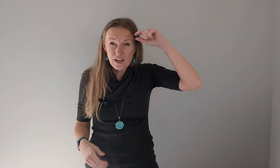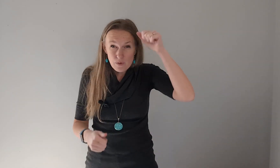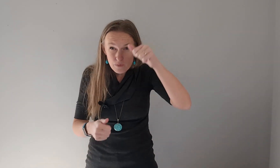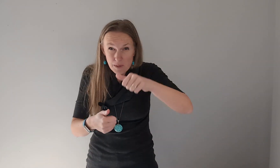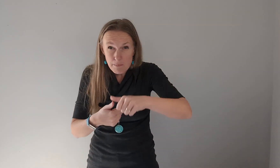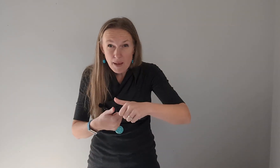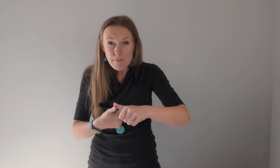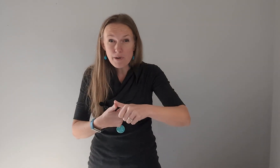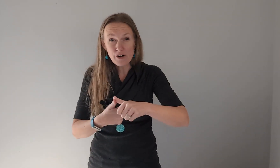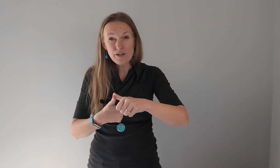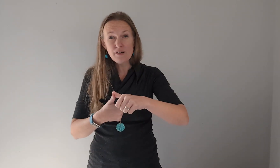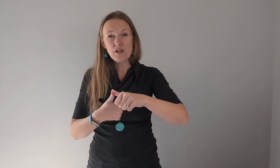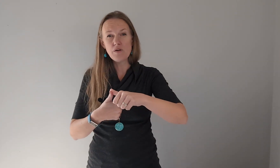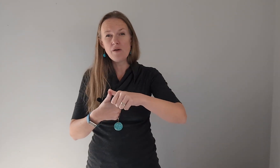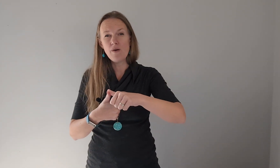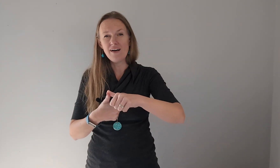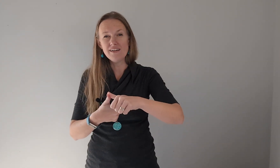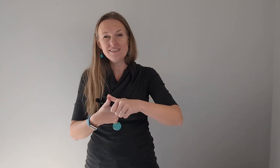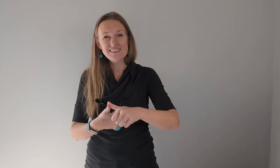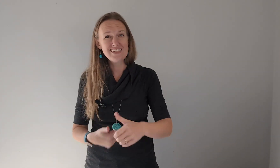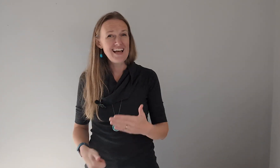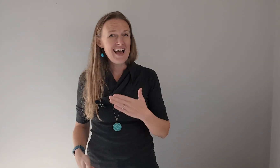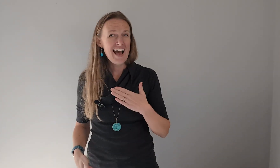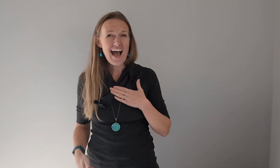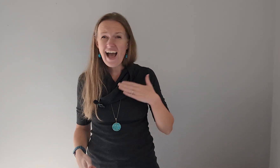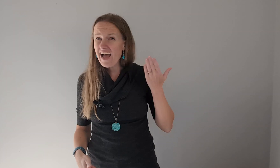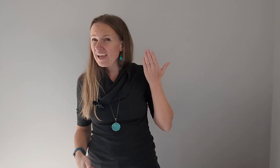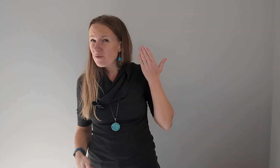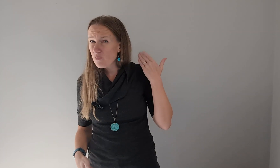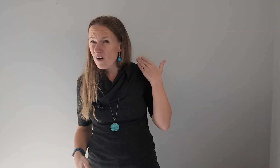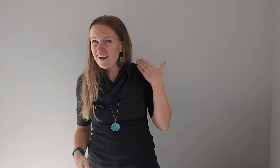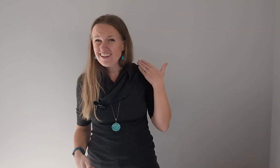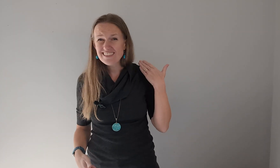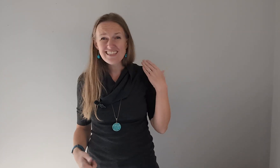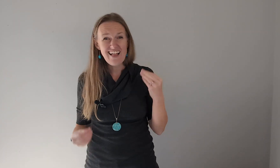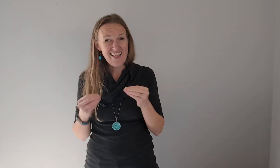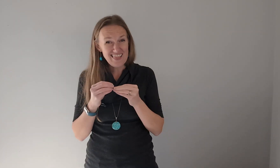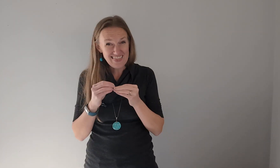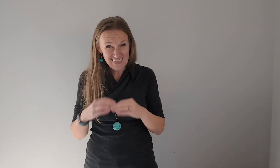I remember who I was. I was